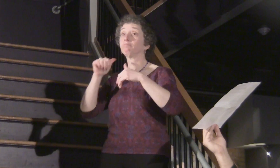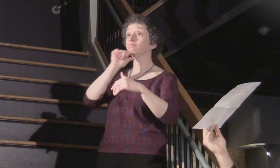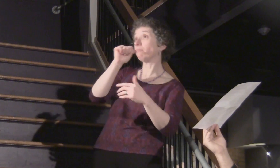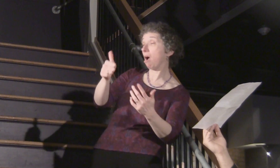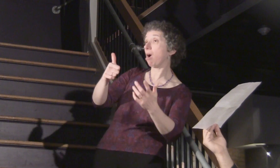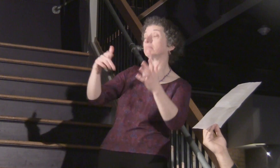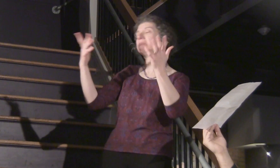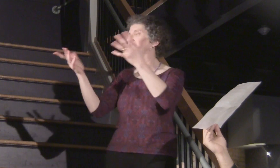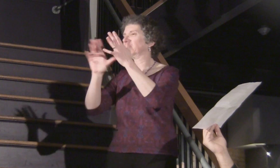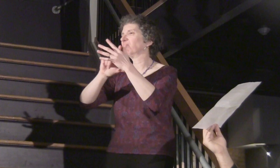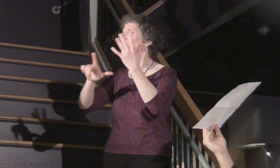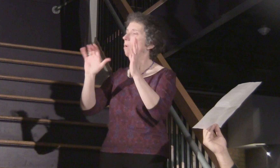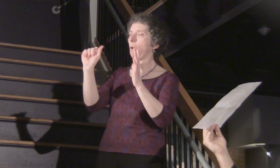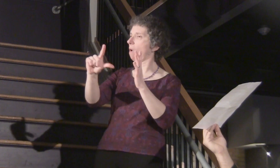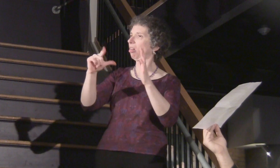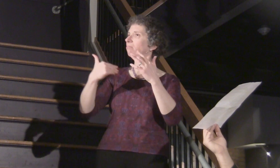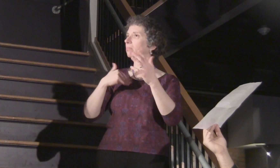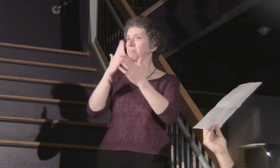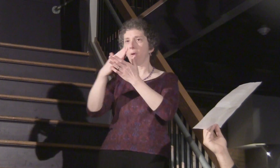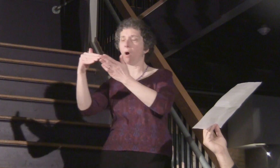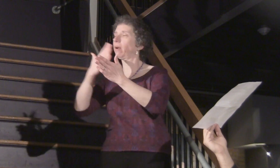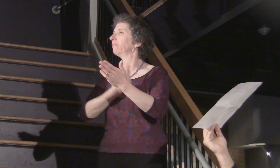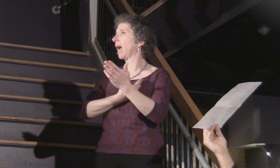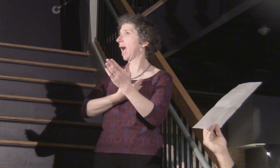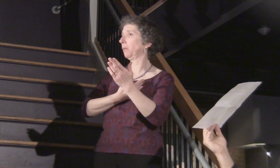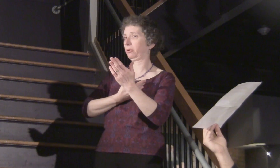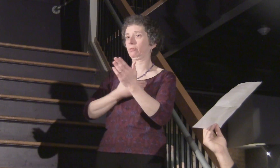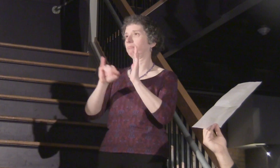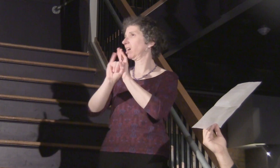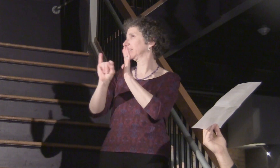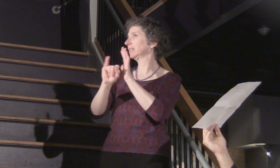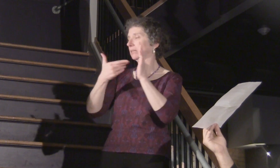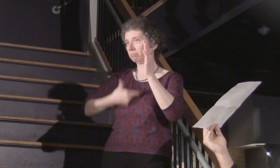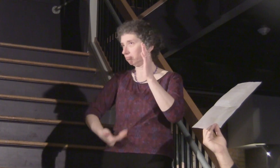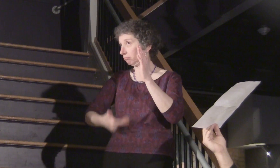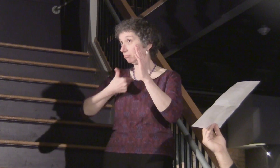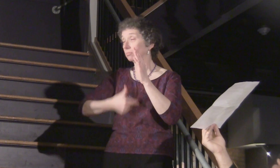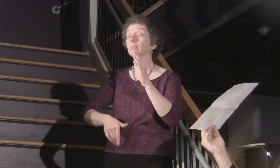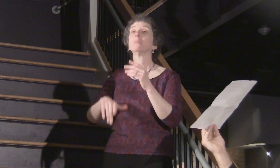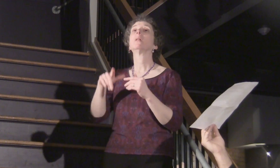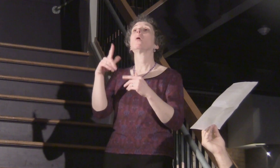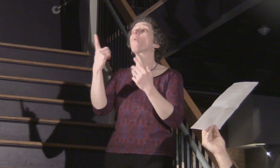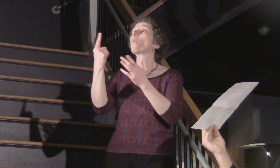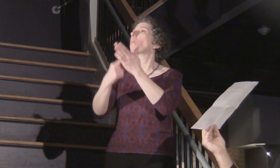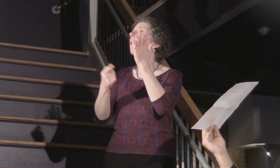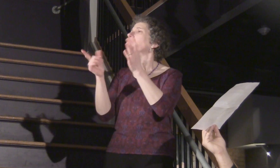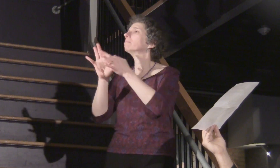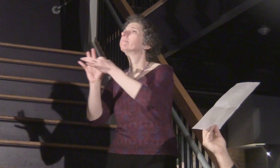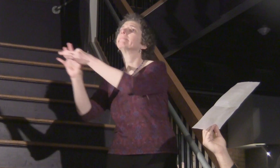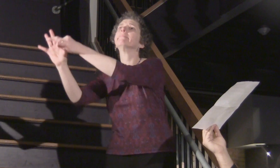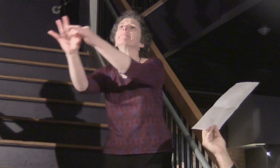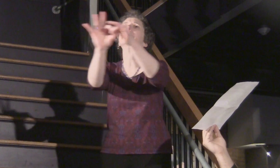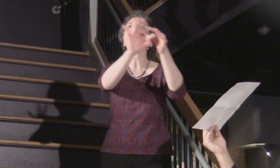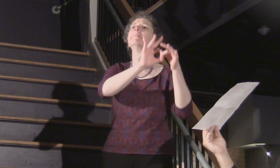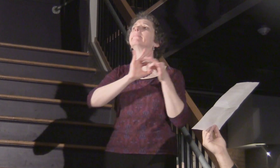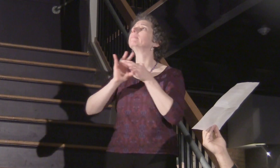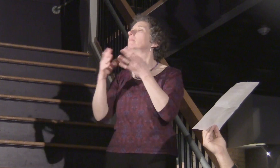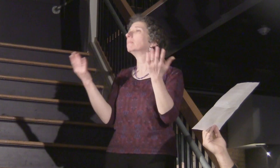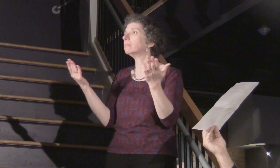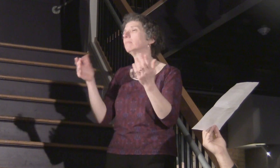is you have children or not, that. All that is part of our identities as people. So what do we all